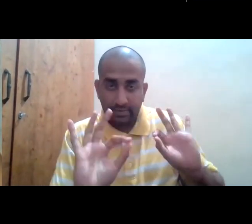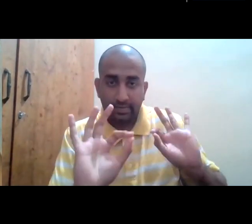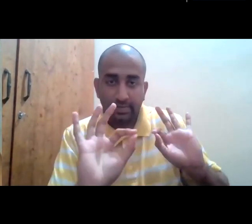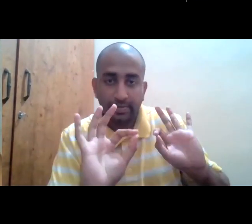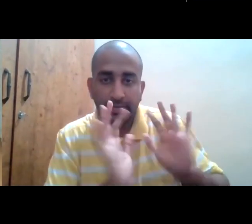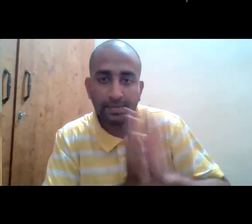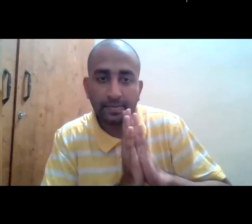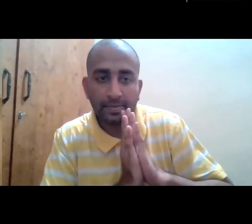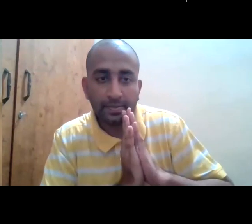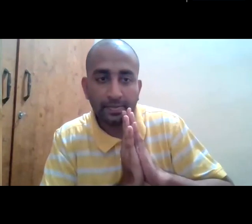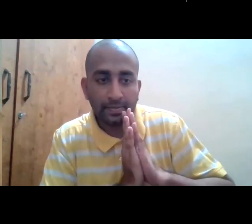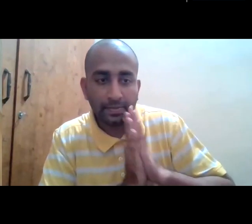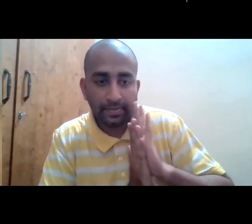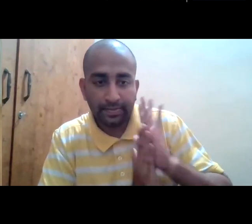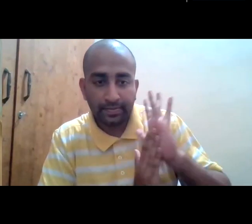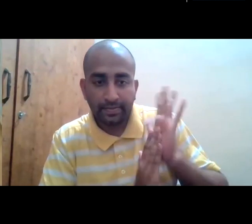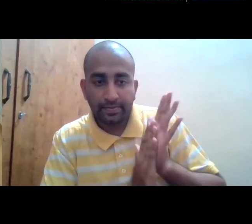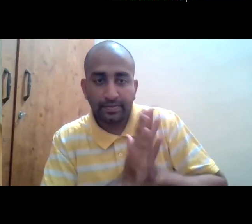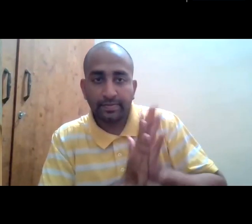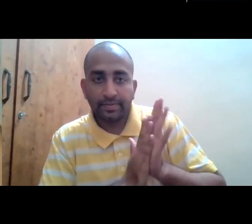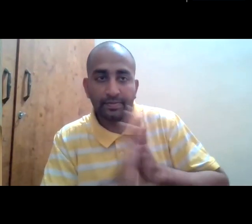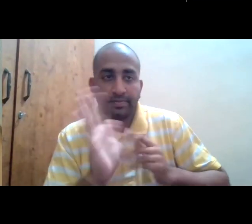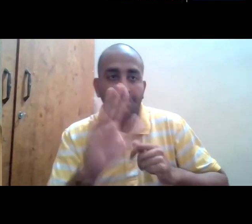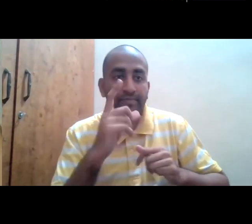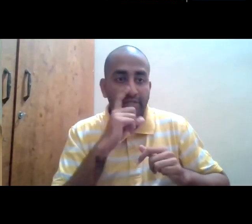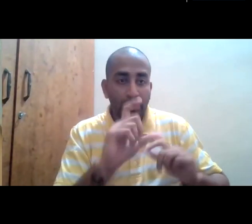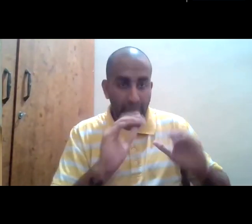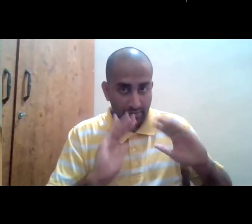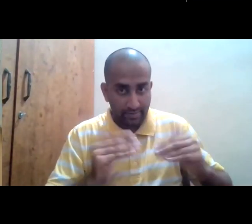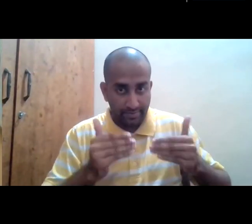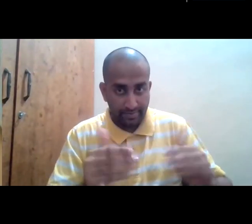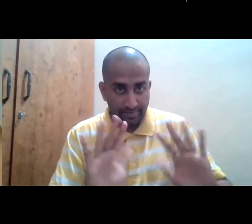I hope everybody has filled up their form.